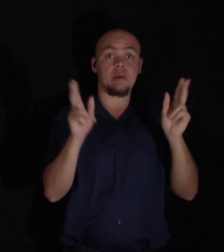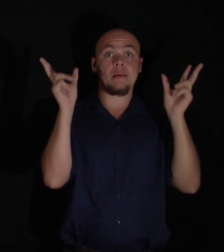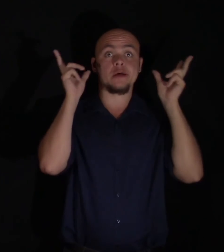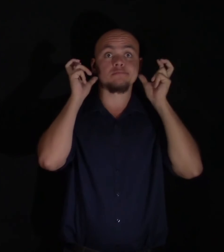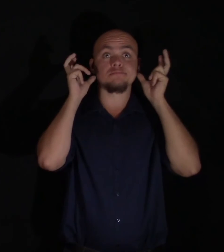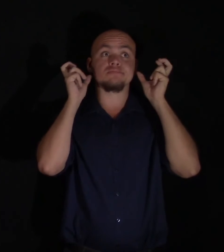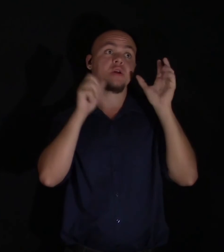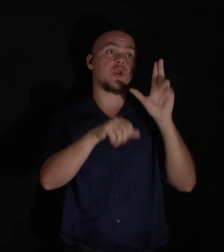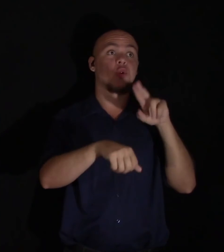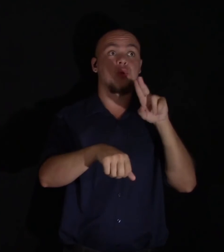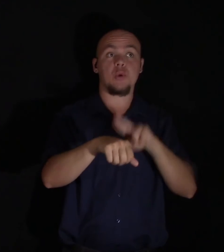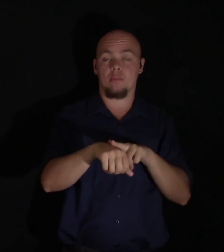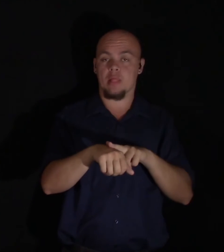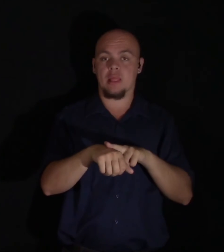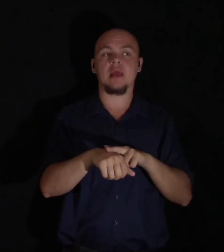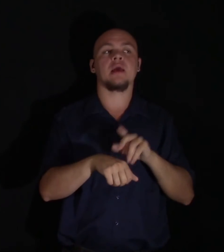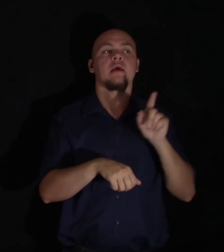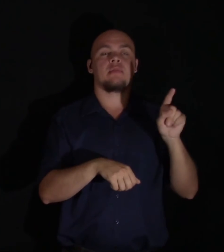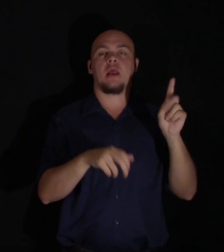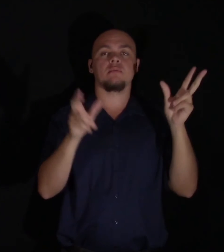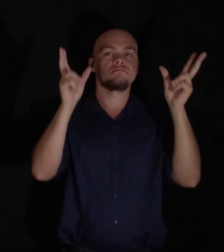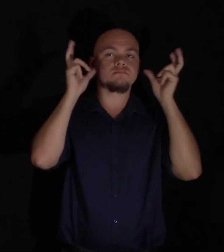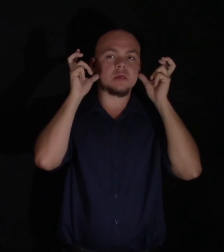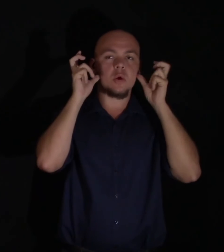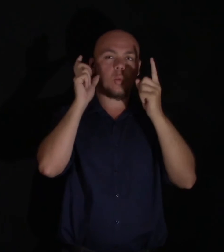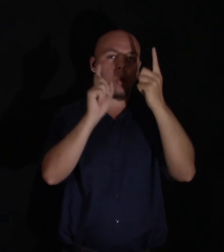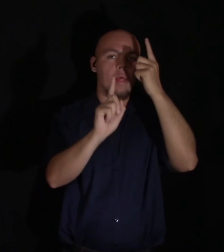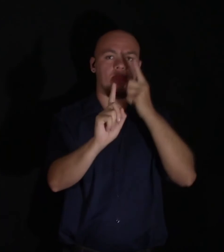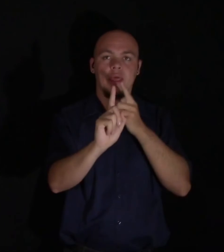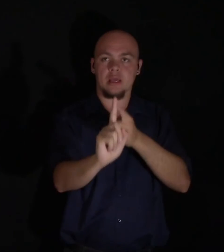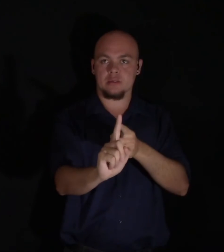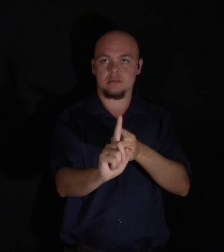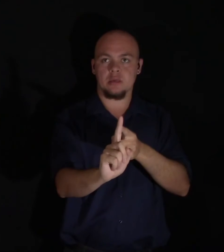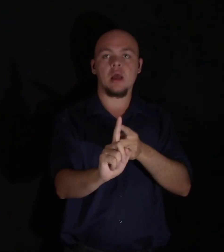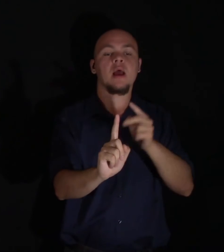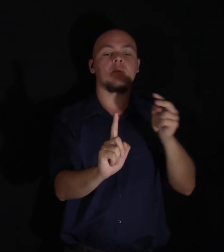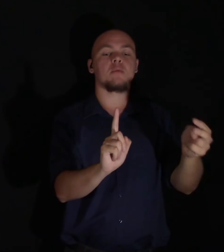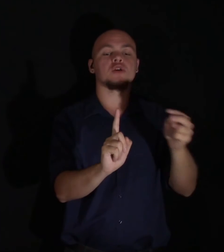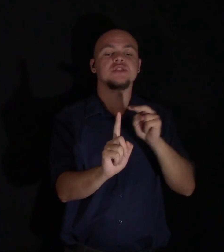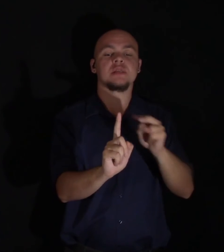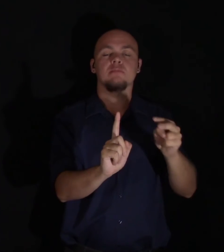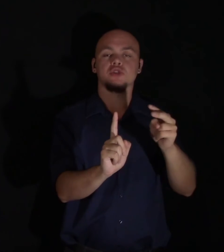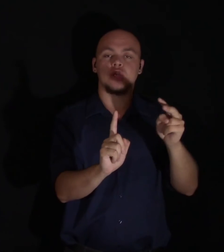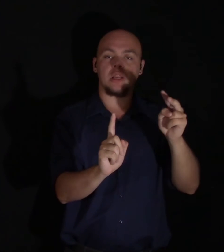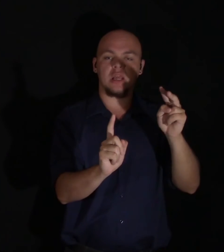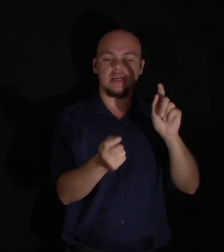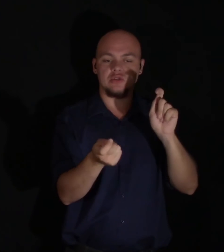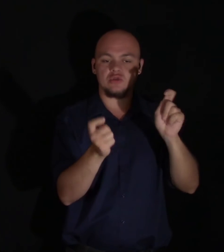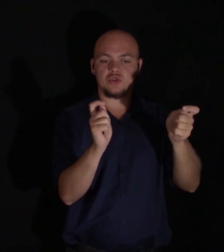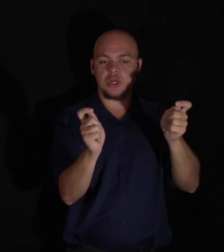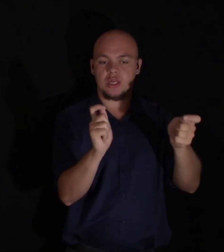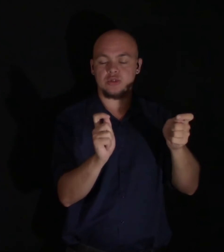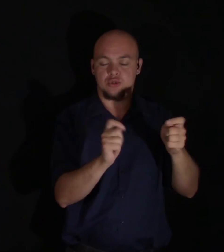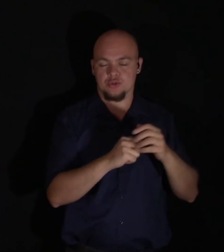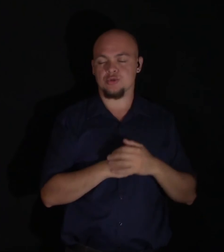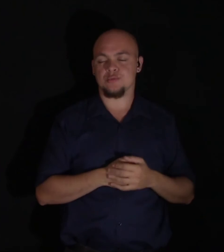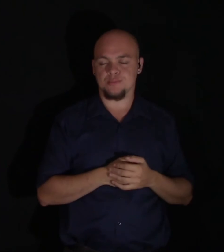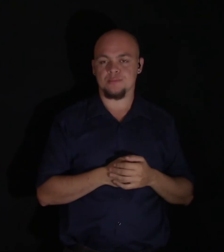would normally. Perceptions are distorted, okay, on the part of the individual in that